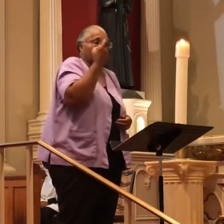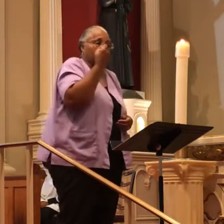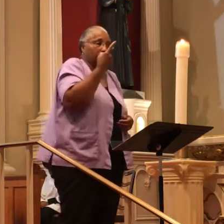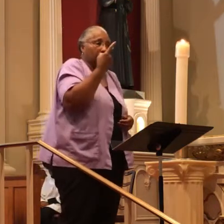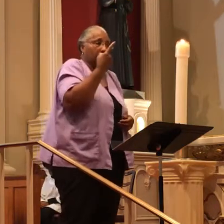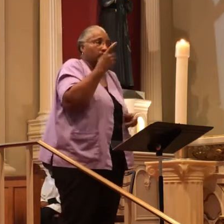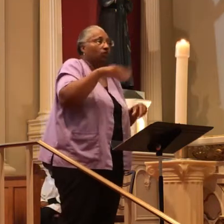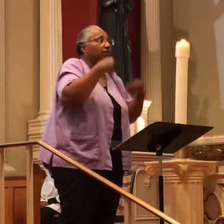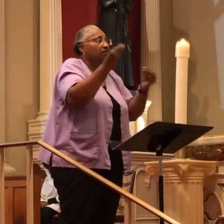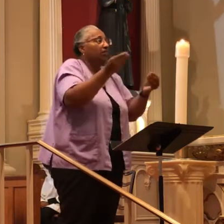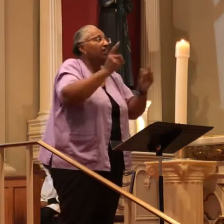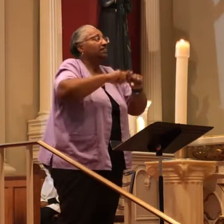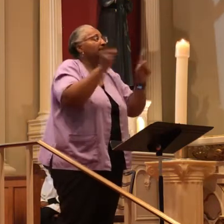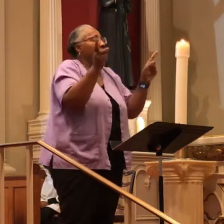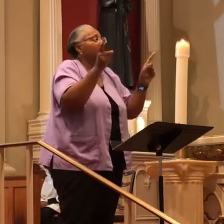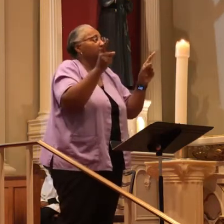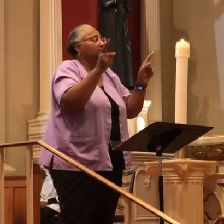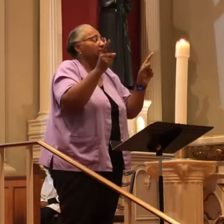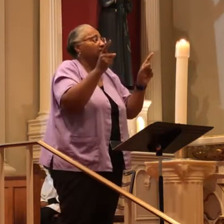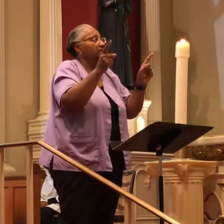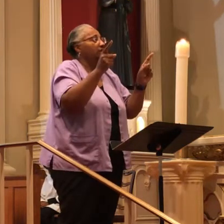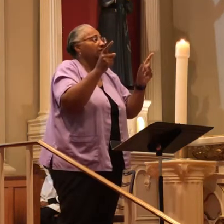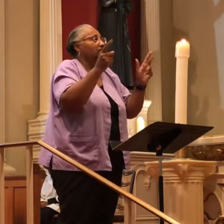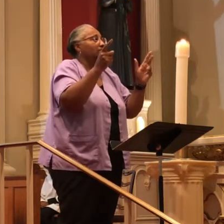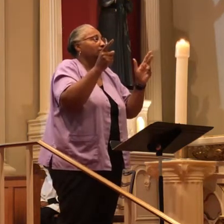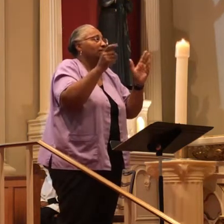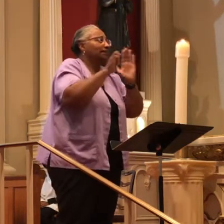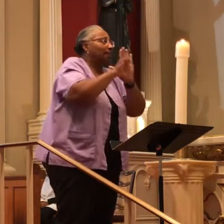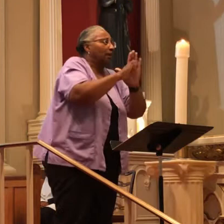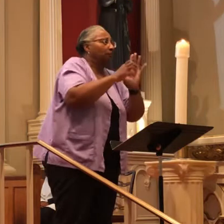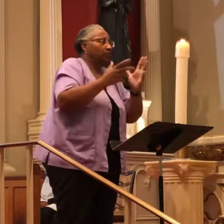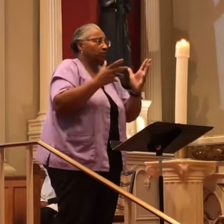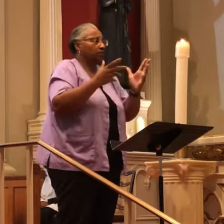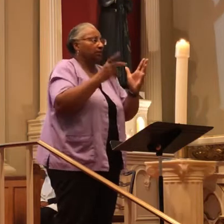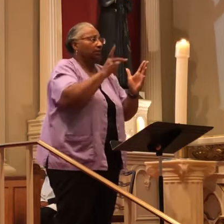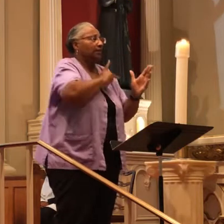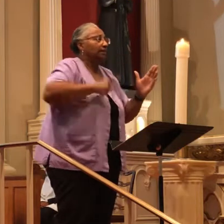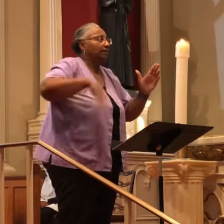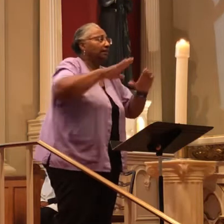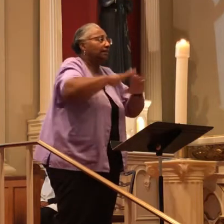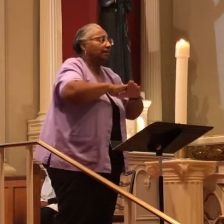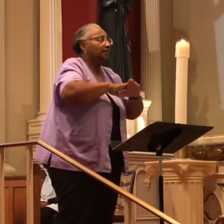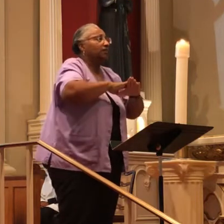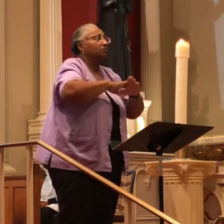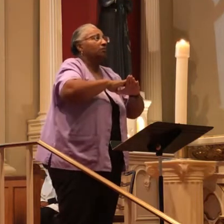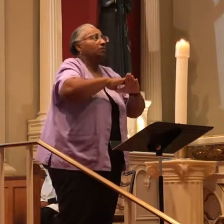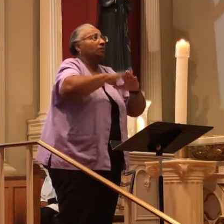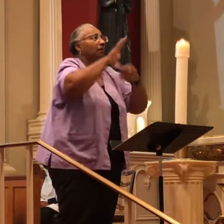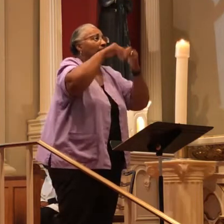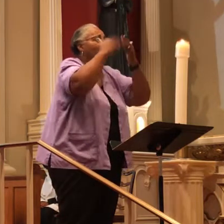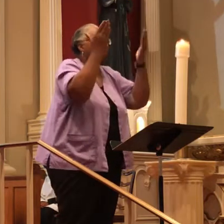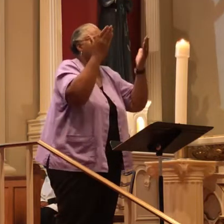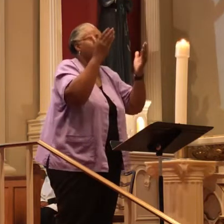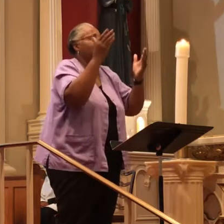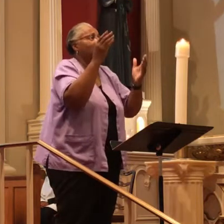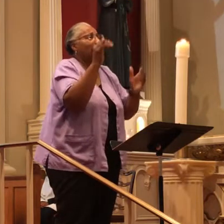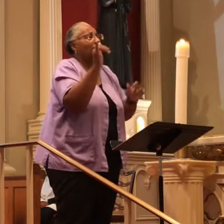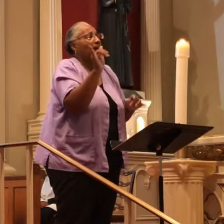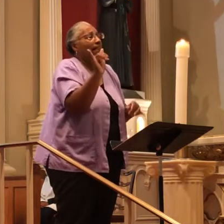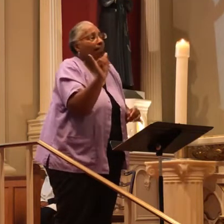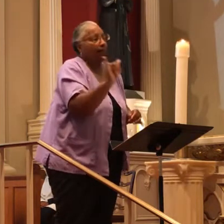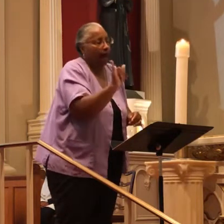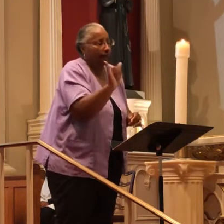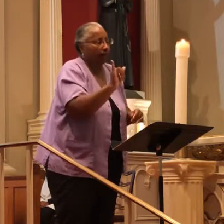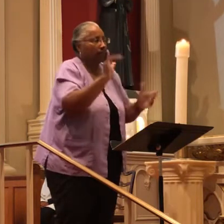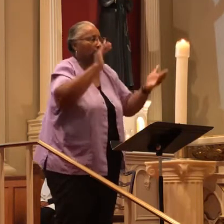different comparisons. The kingdom of heaven is like, and you know, some of those examples are kind of weird, strange for us. We're used